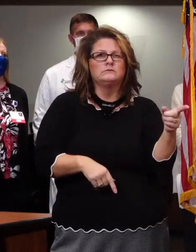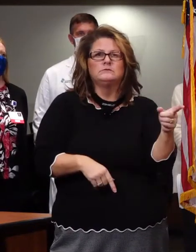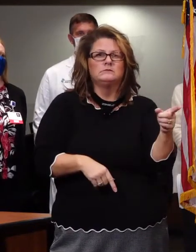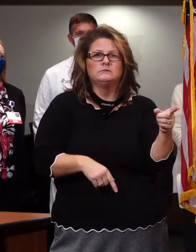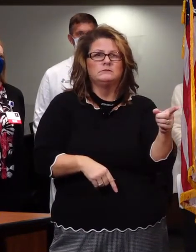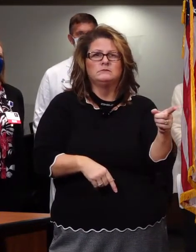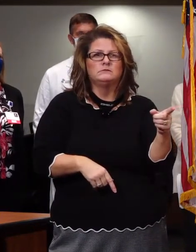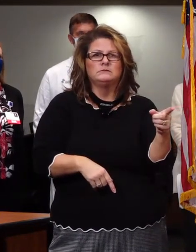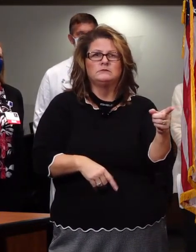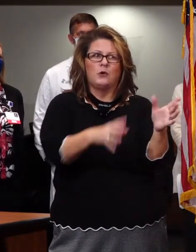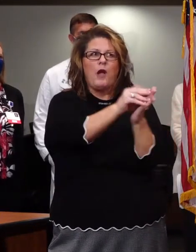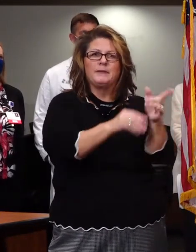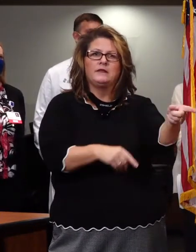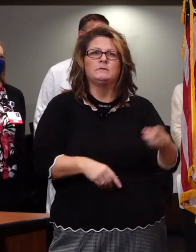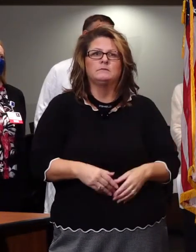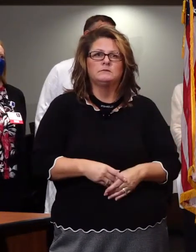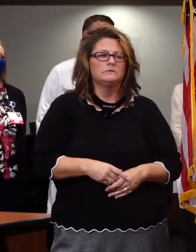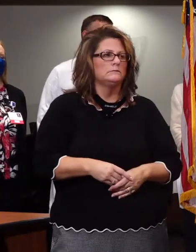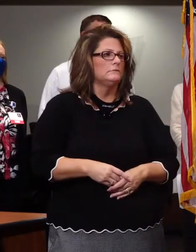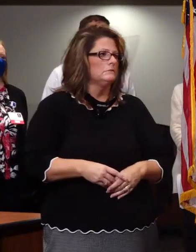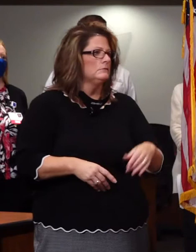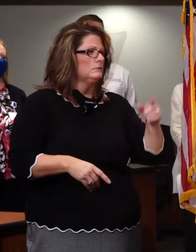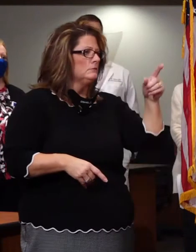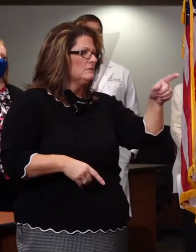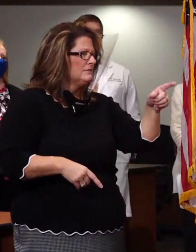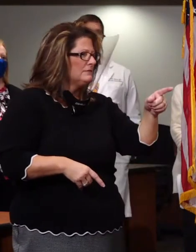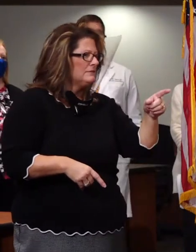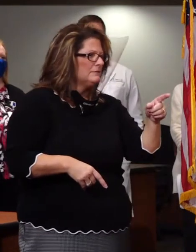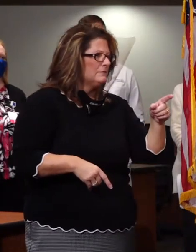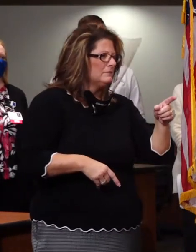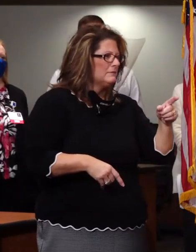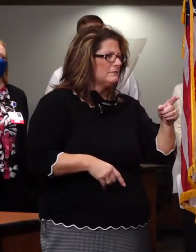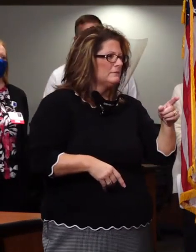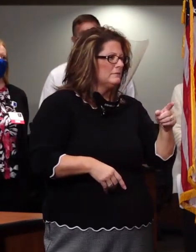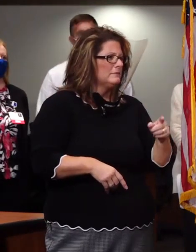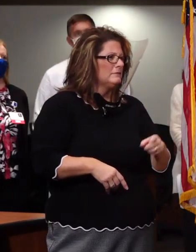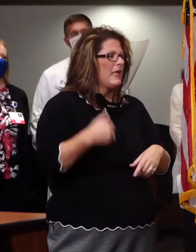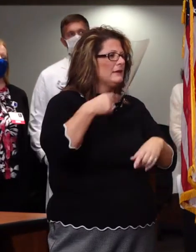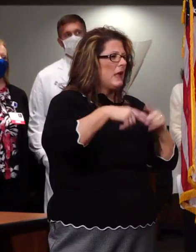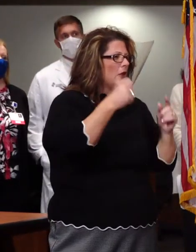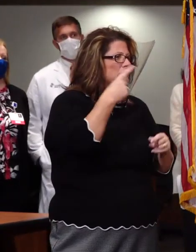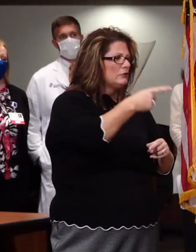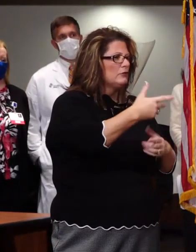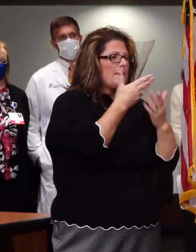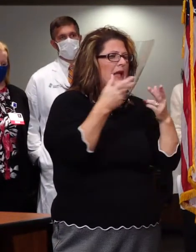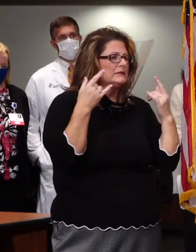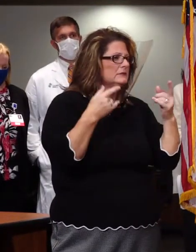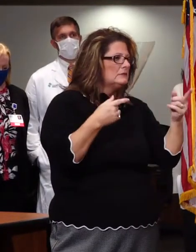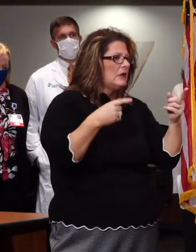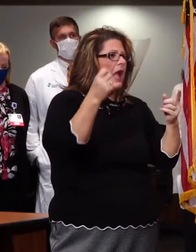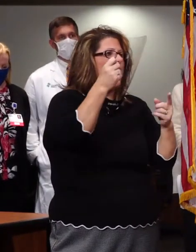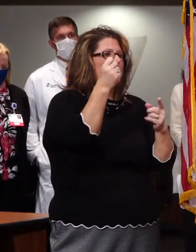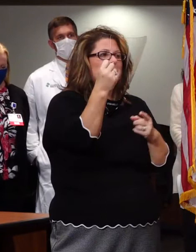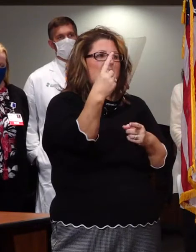their situation. Yes, ma'am. 11 or so school districts have decided to opt out of I that. couldn't hear you. 11 or so school districts have